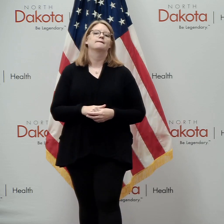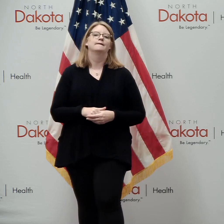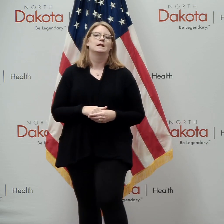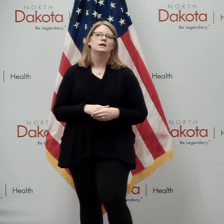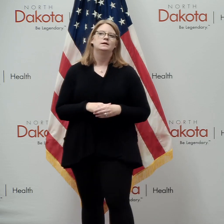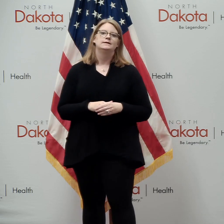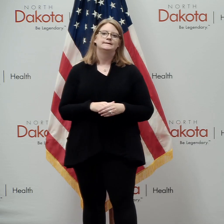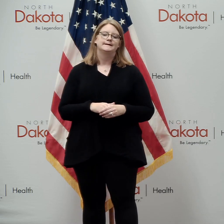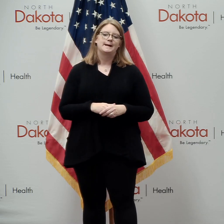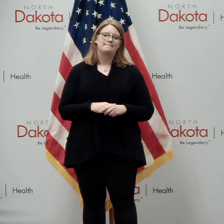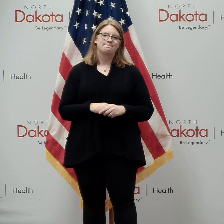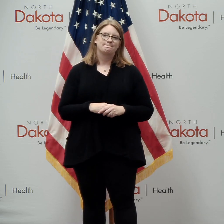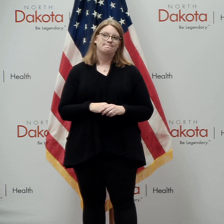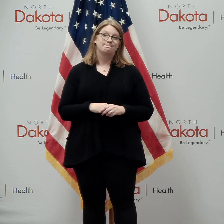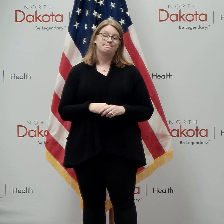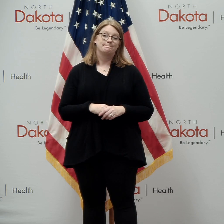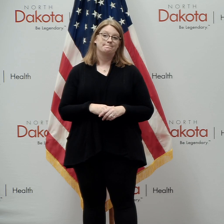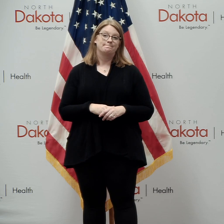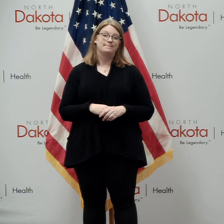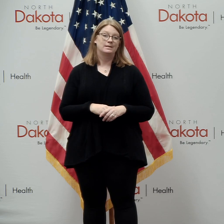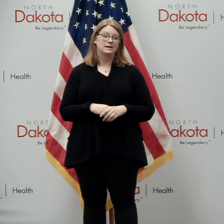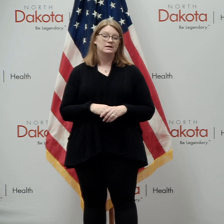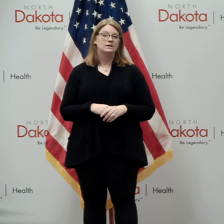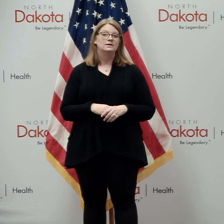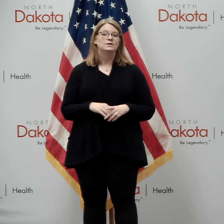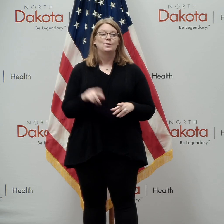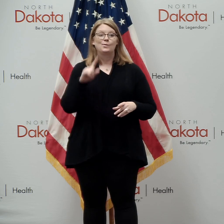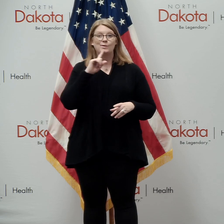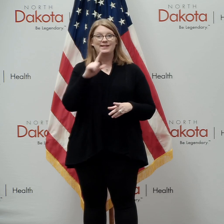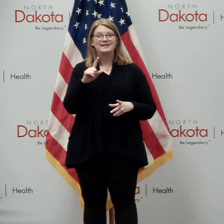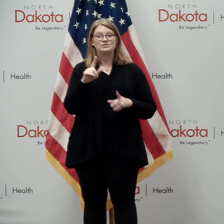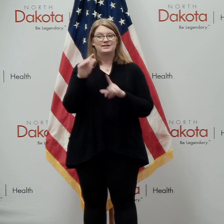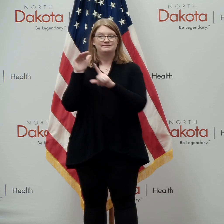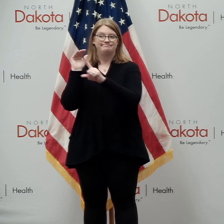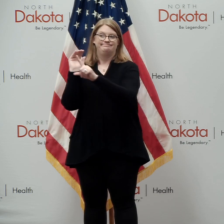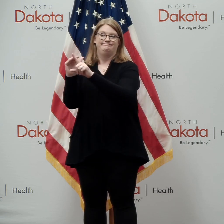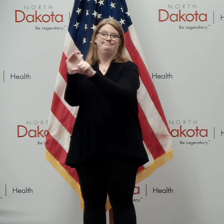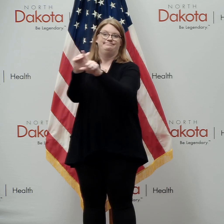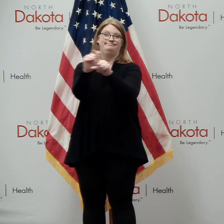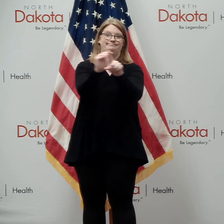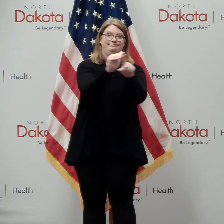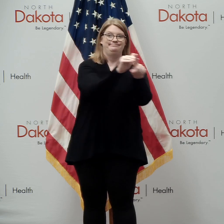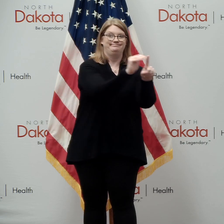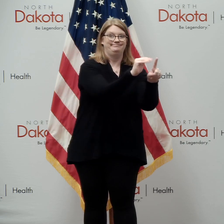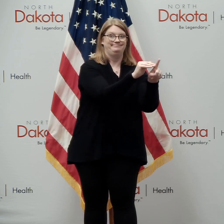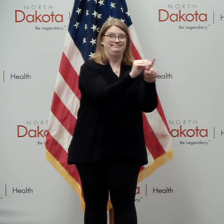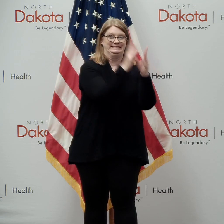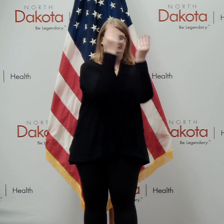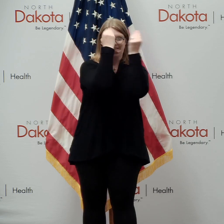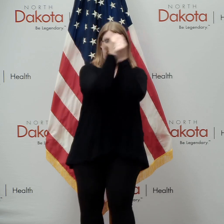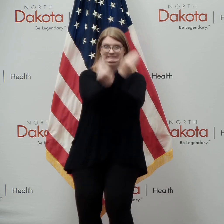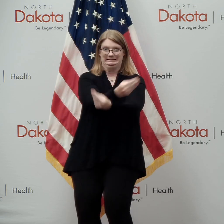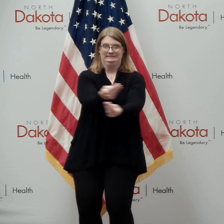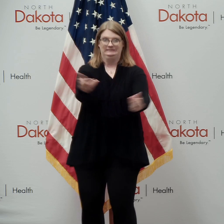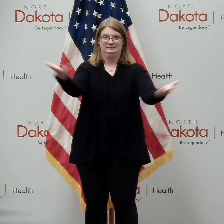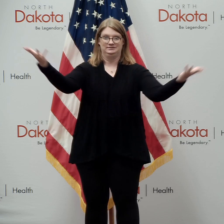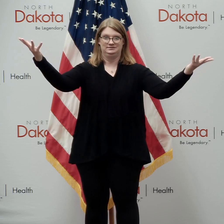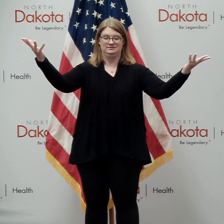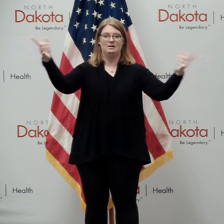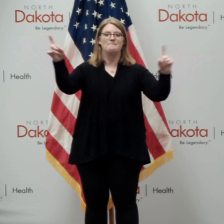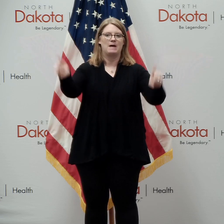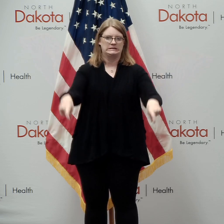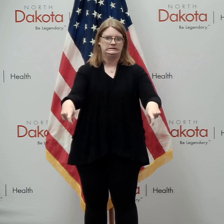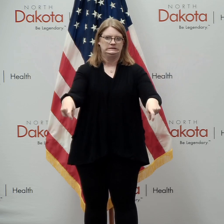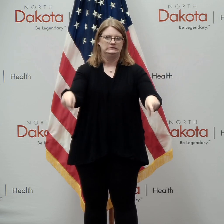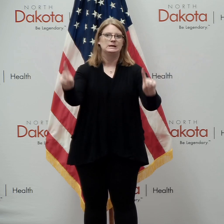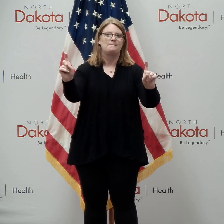the degree that trying to get a broader message out, that's definitely something we need to do. I mean, we know